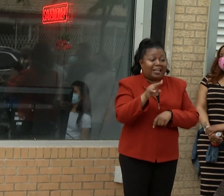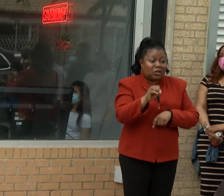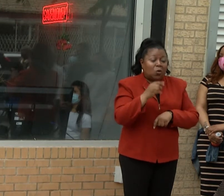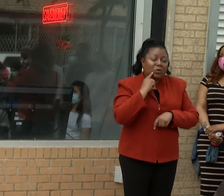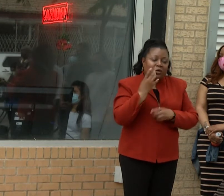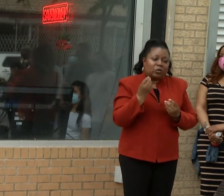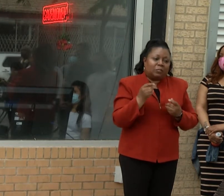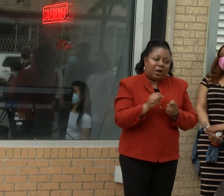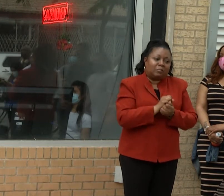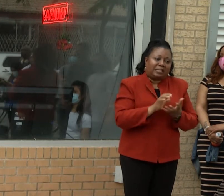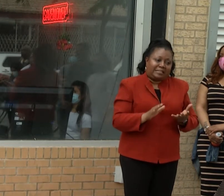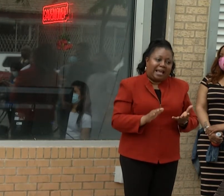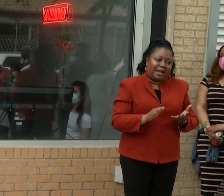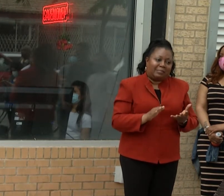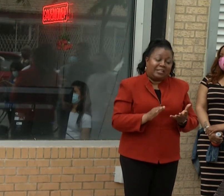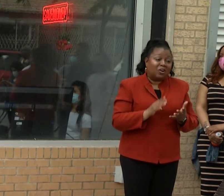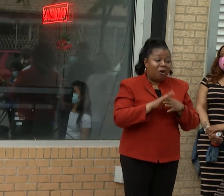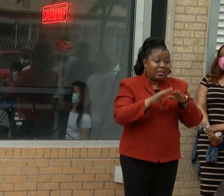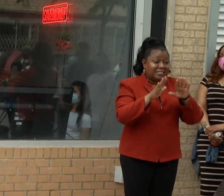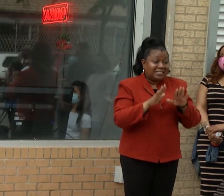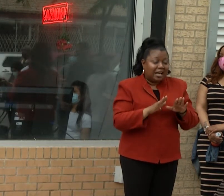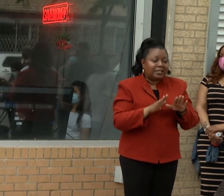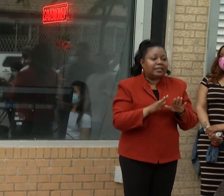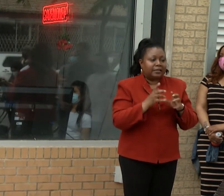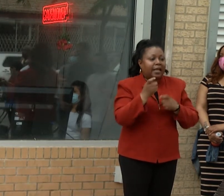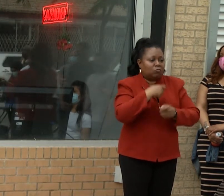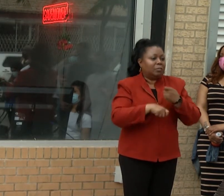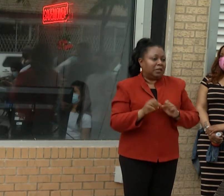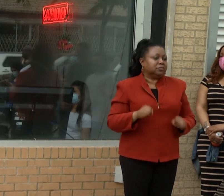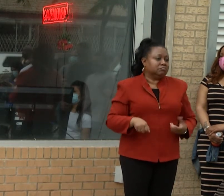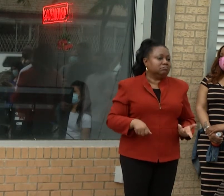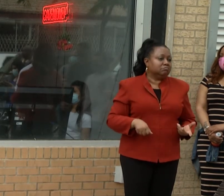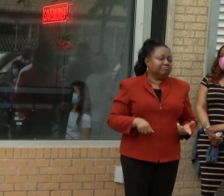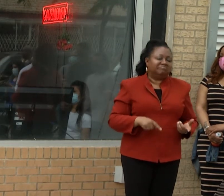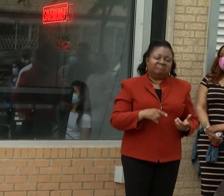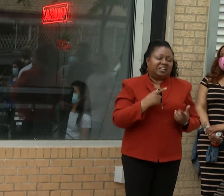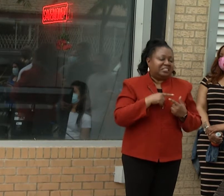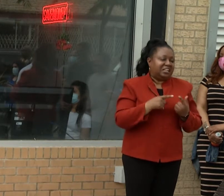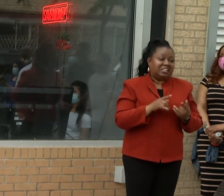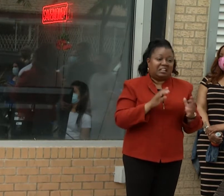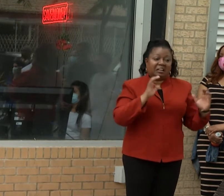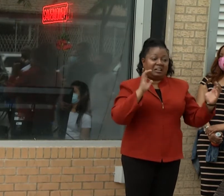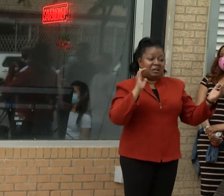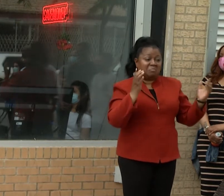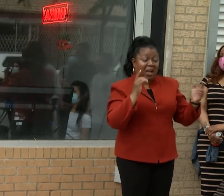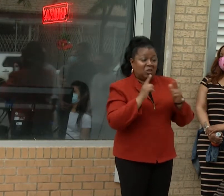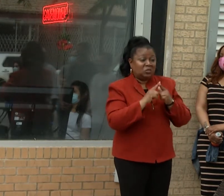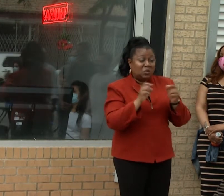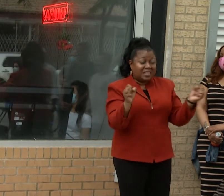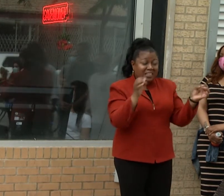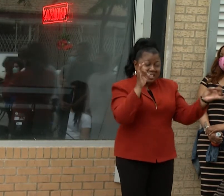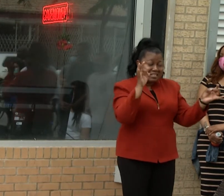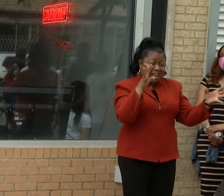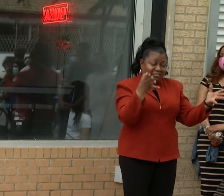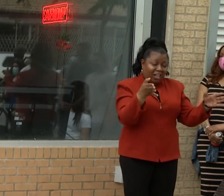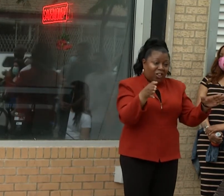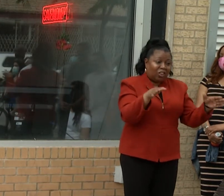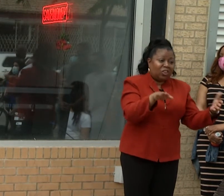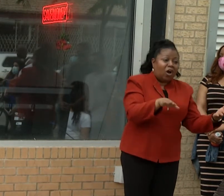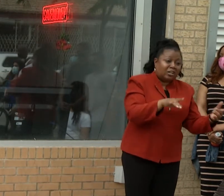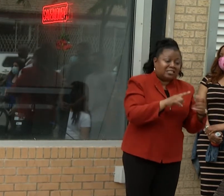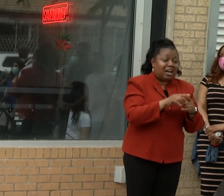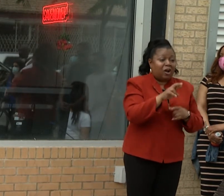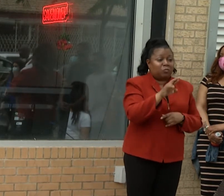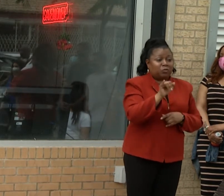that the property damaged on Sunday, it can be replaced. It doesn't compare to the devastating loss